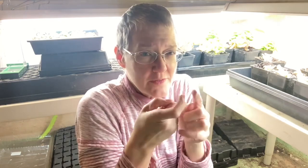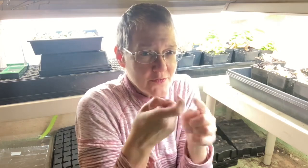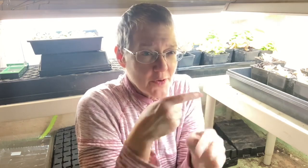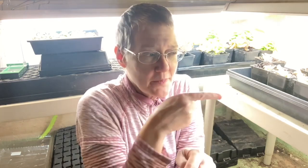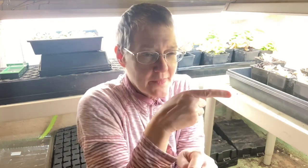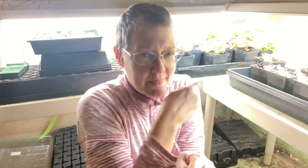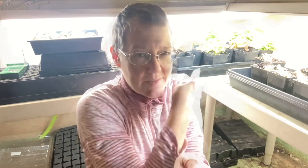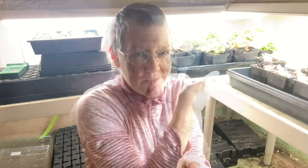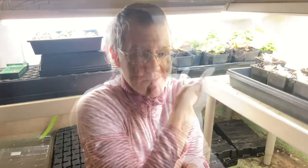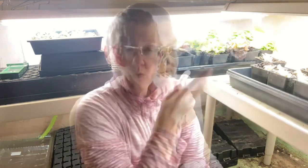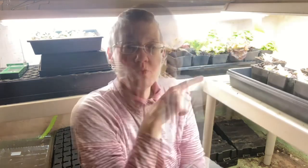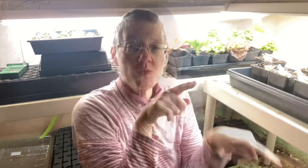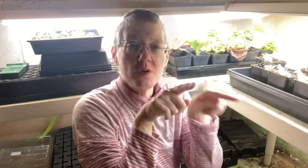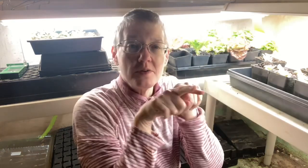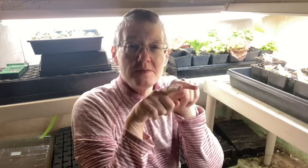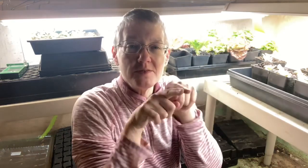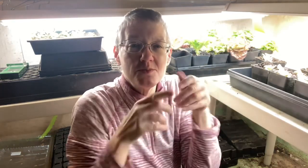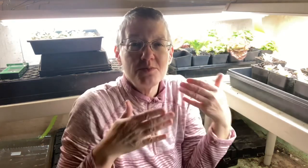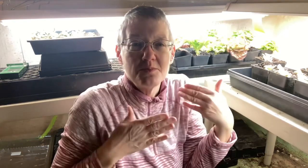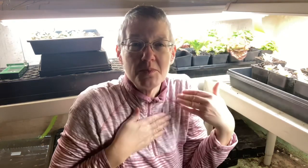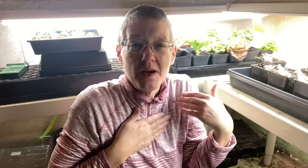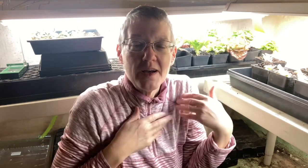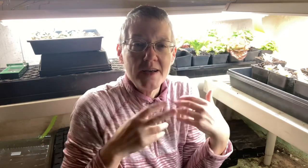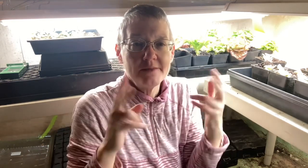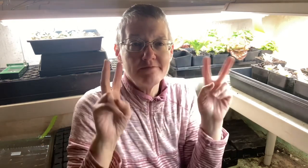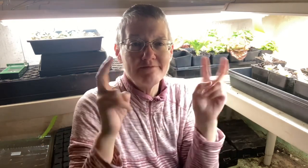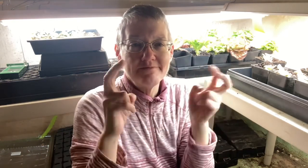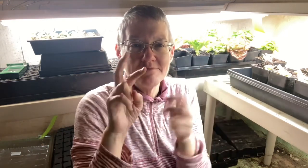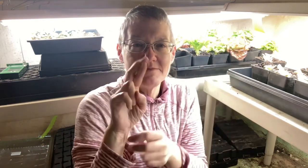But I'm going to try to get a few more weeks out of these heads behind me.